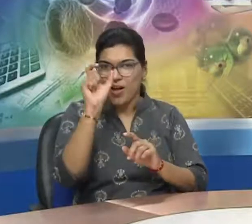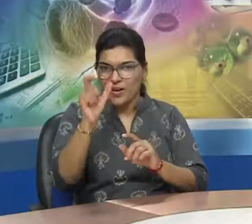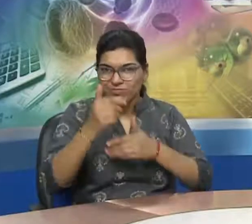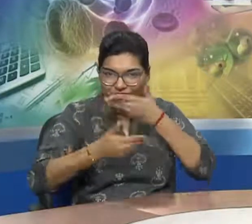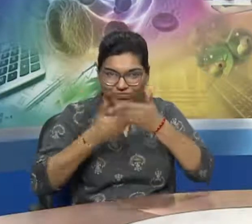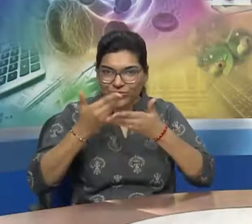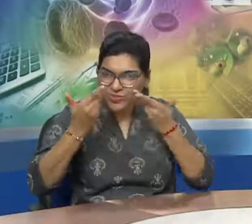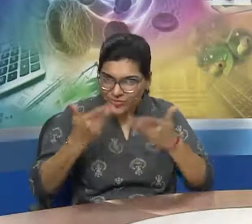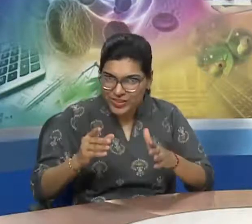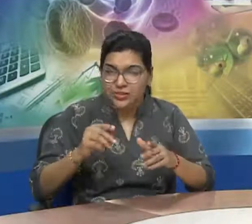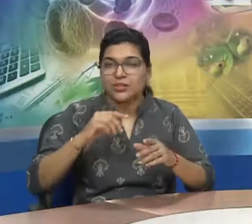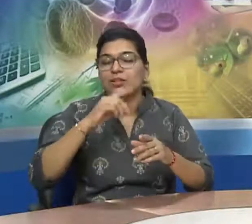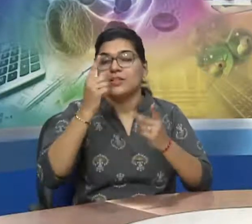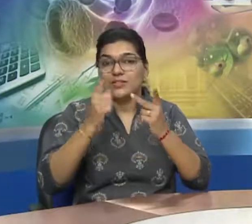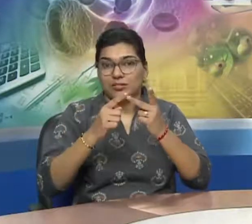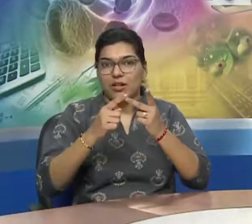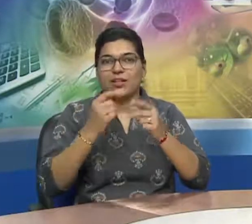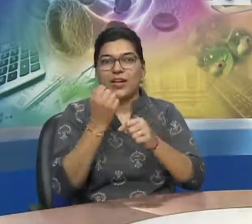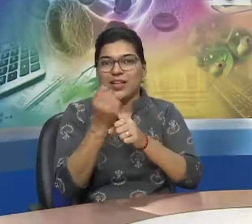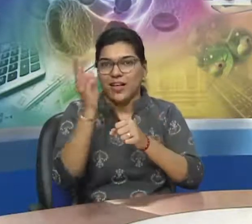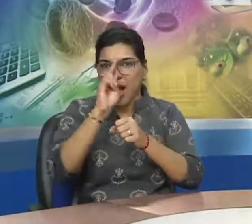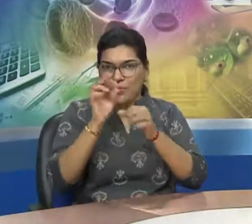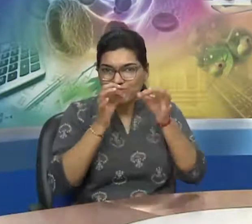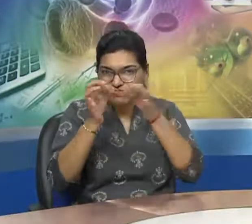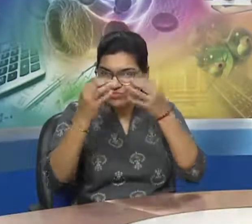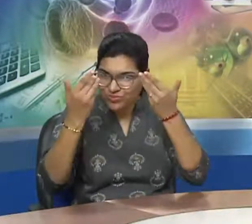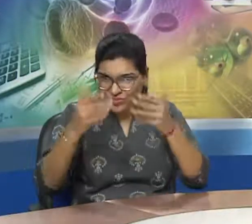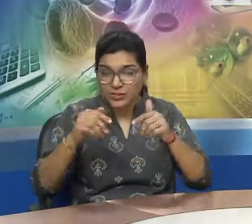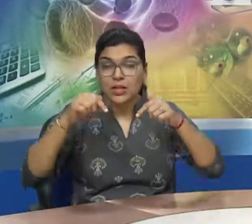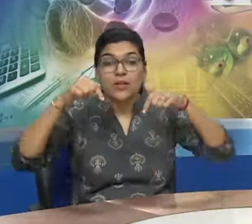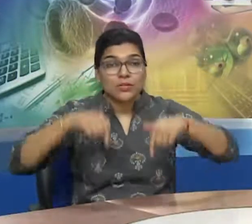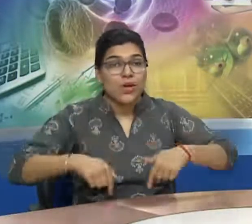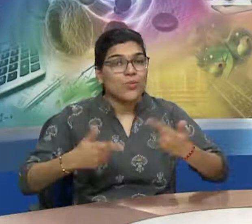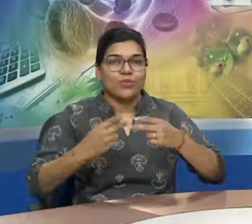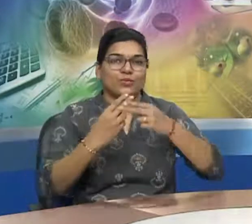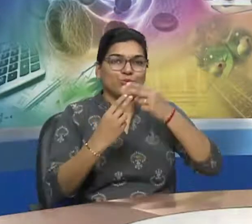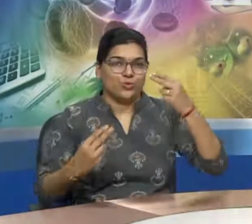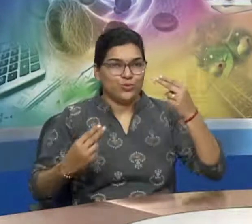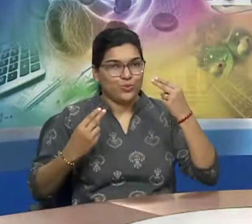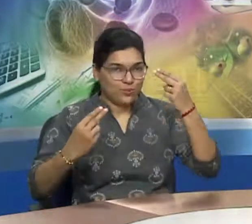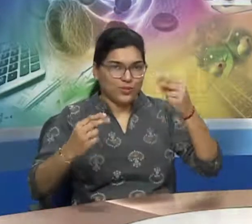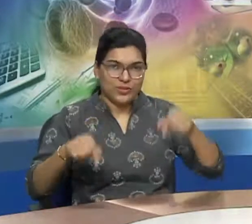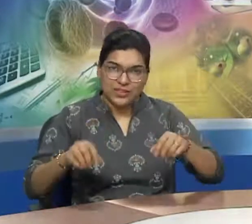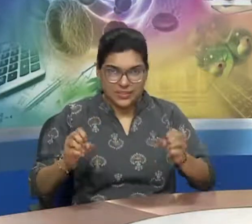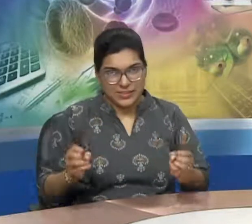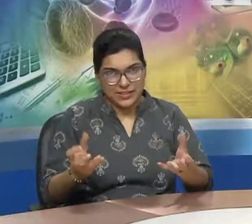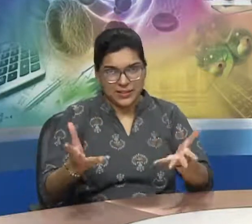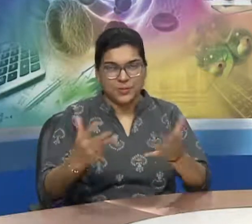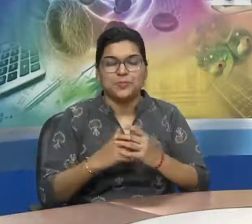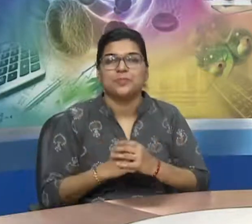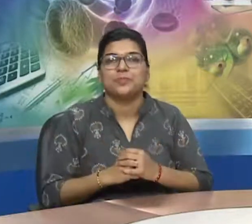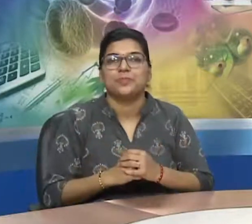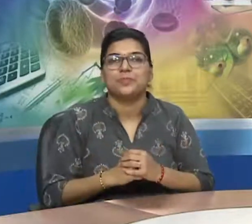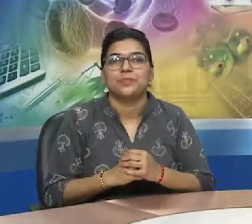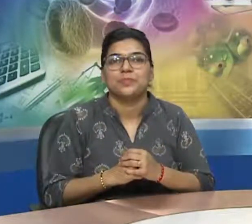So far we have understood the difficult words and the grammar part. So let us now begin the